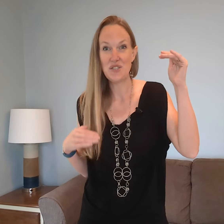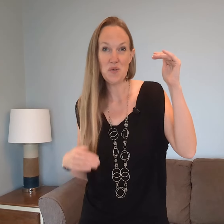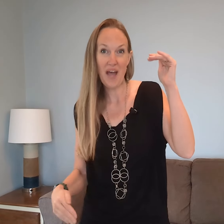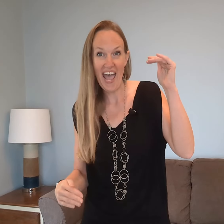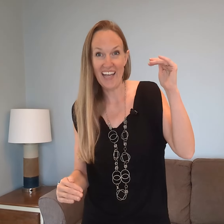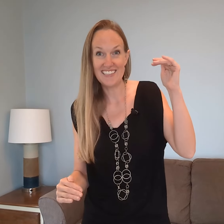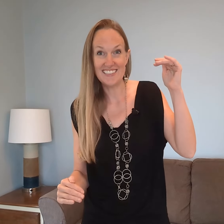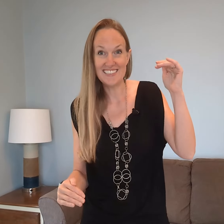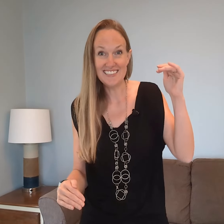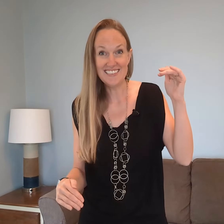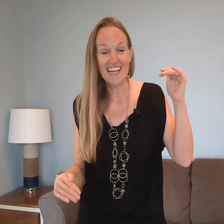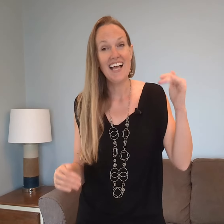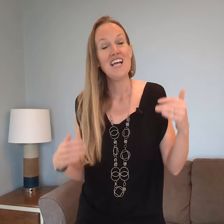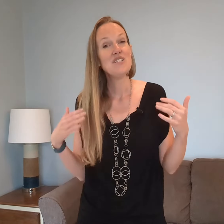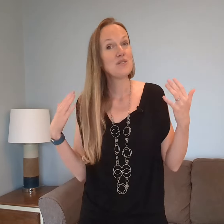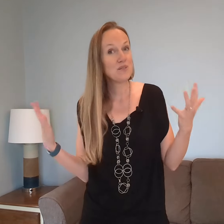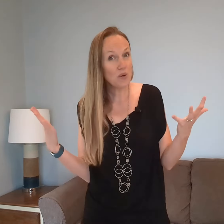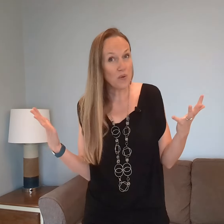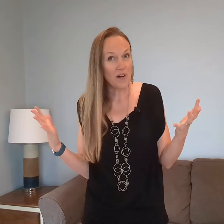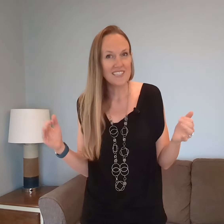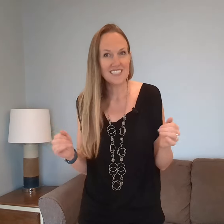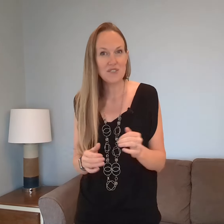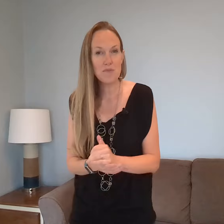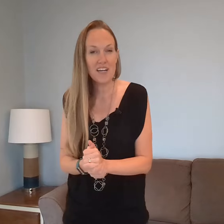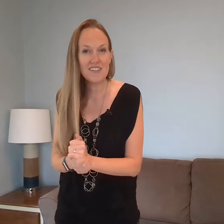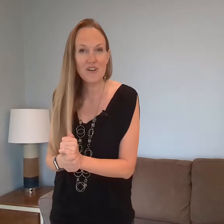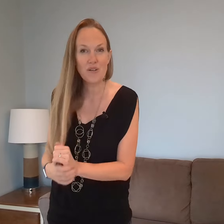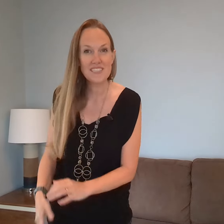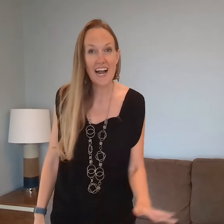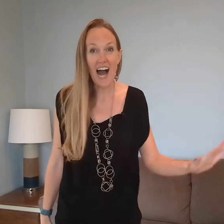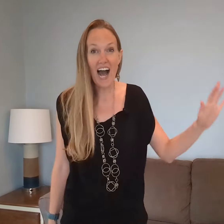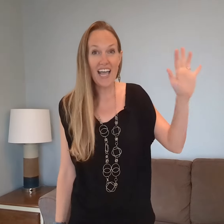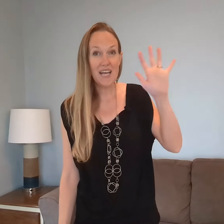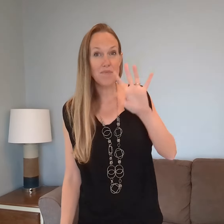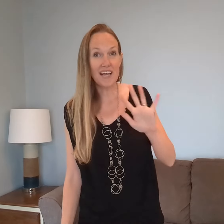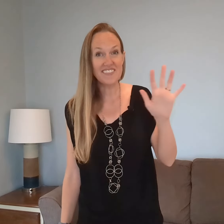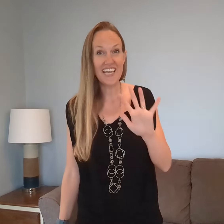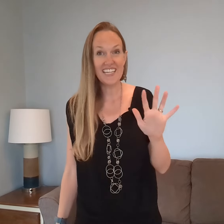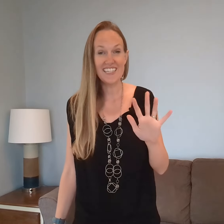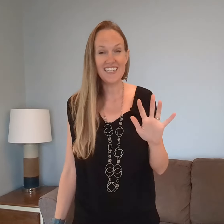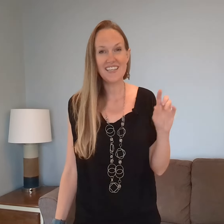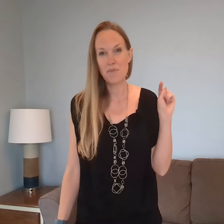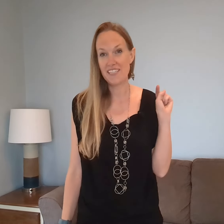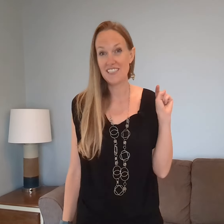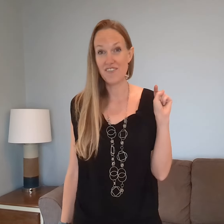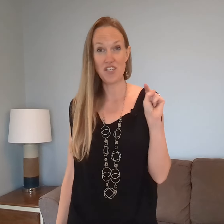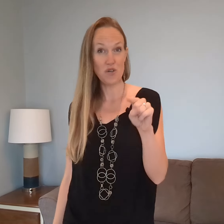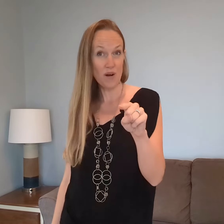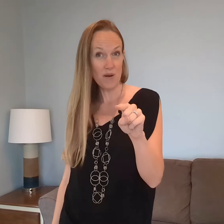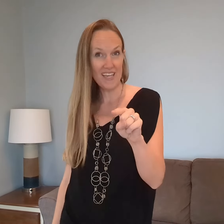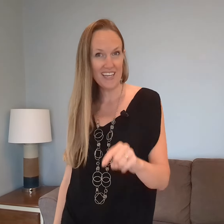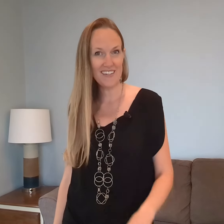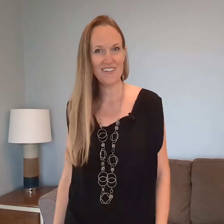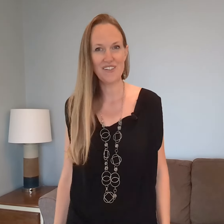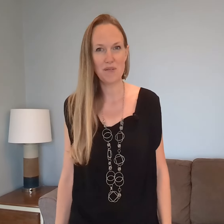to end. So just a reminder, of course, that I am left-handed. That means if you are right-handed, you're going to